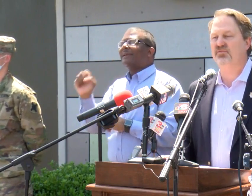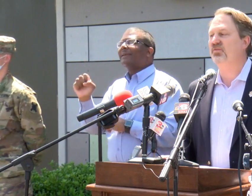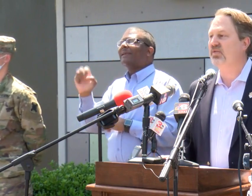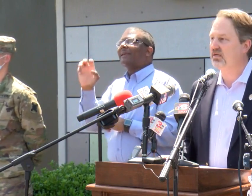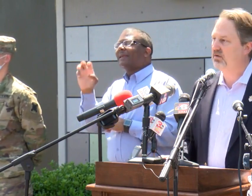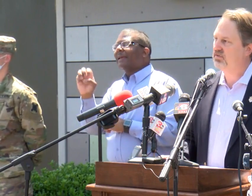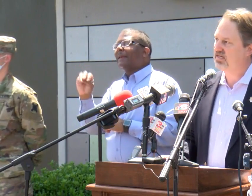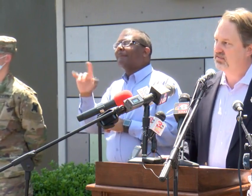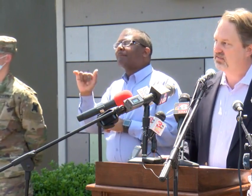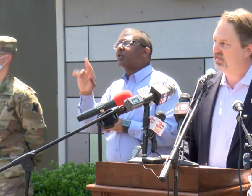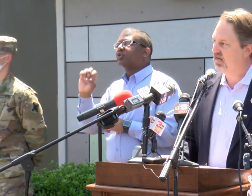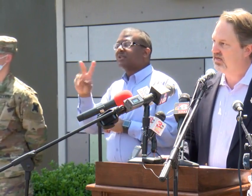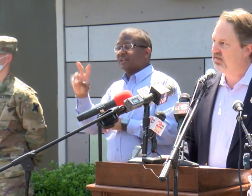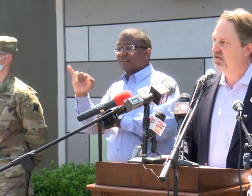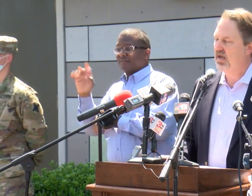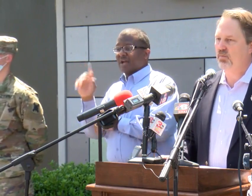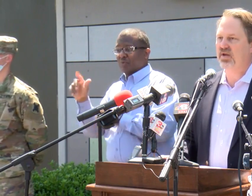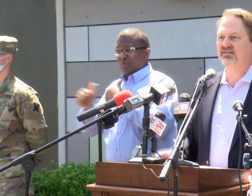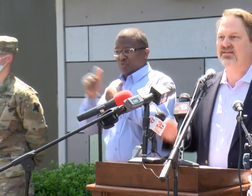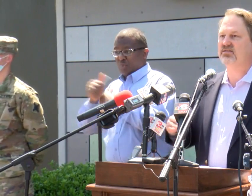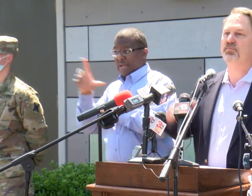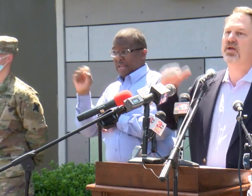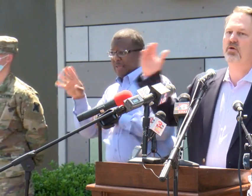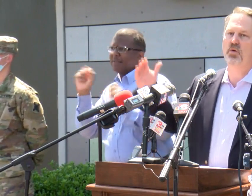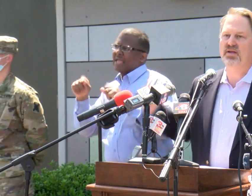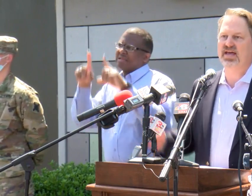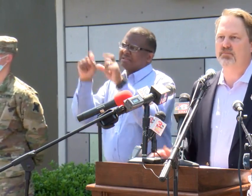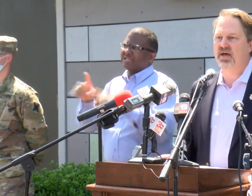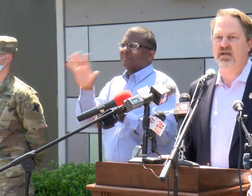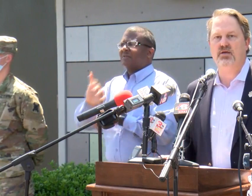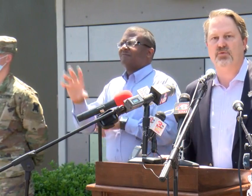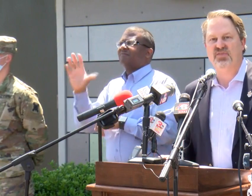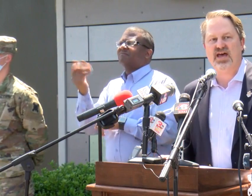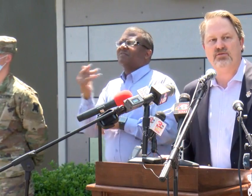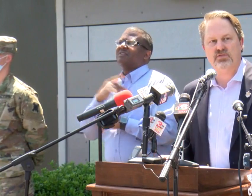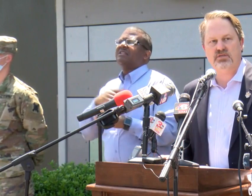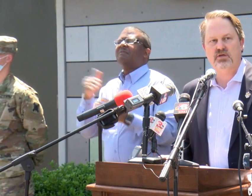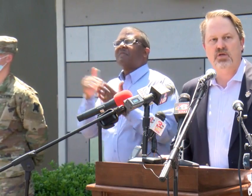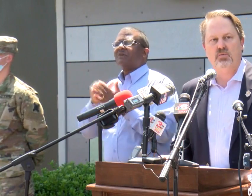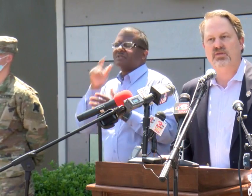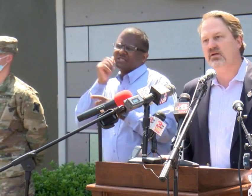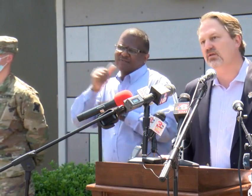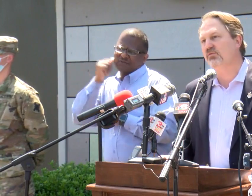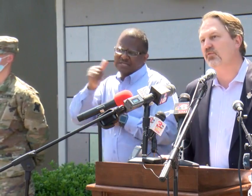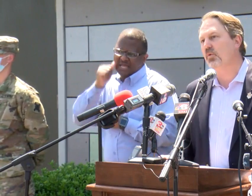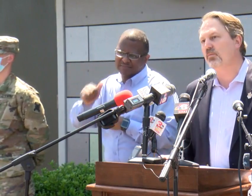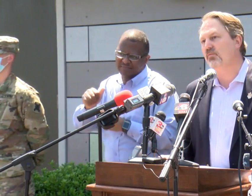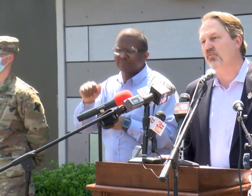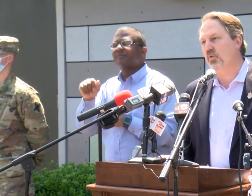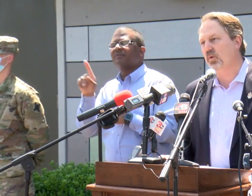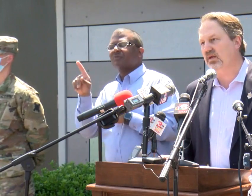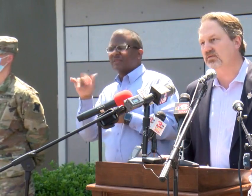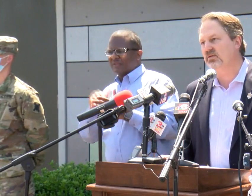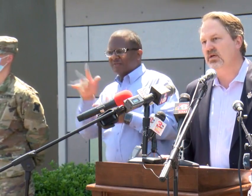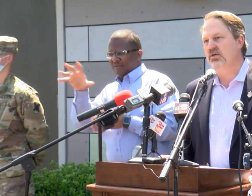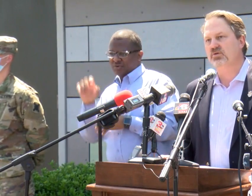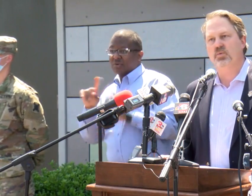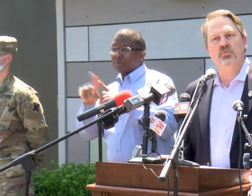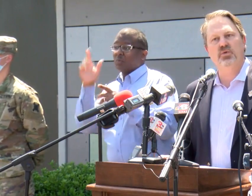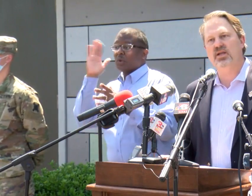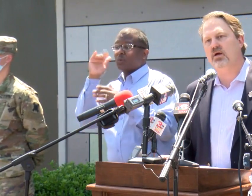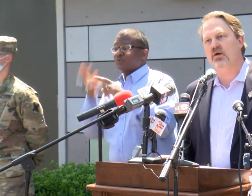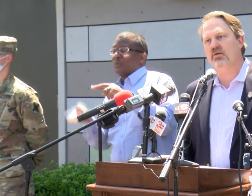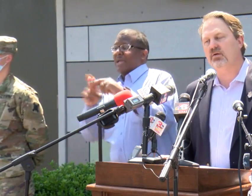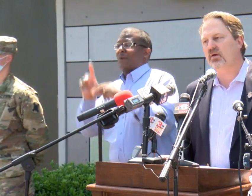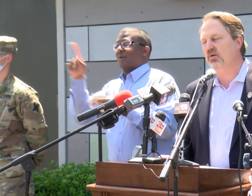to about 1,500 tests a day. And we anticipate growing that by another 1,000 within another four weeks. So